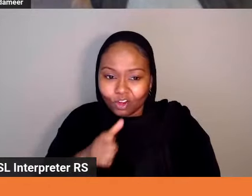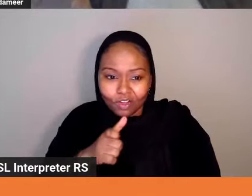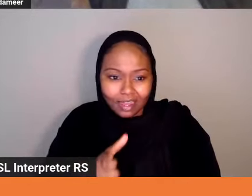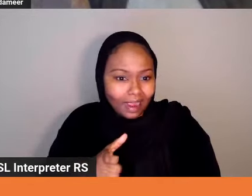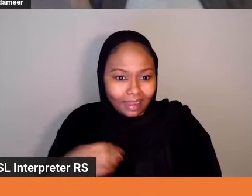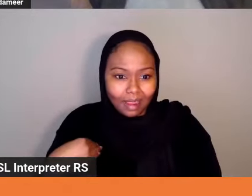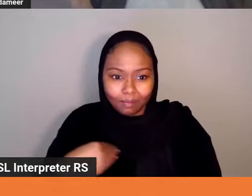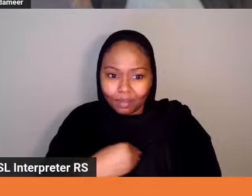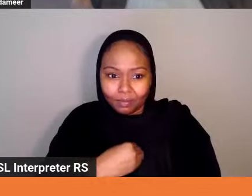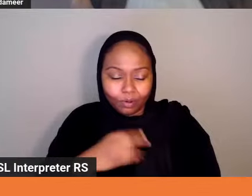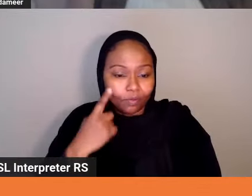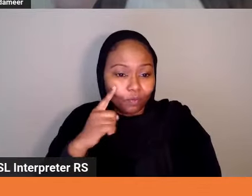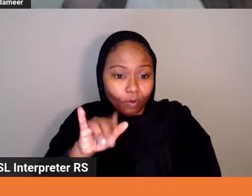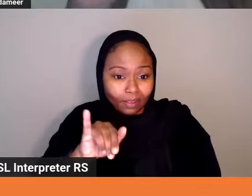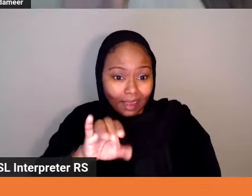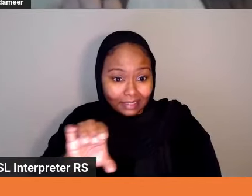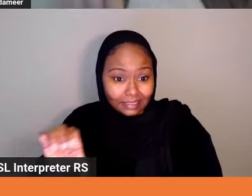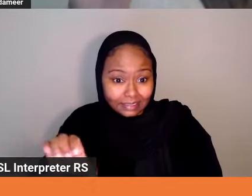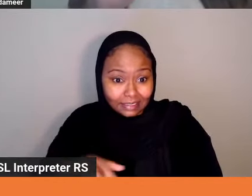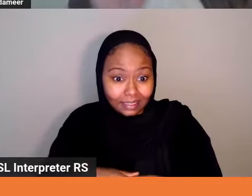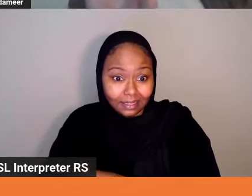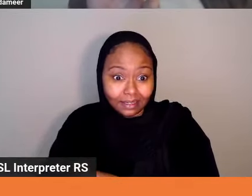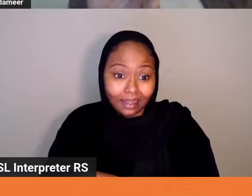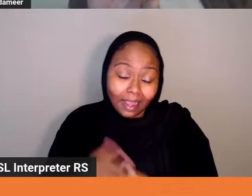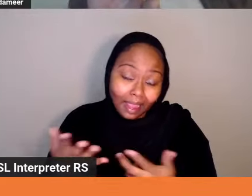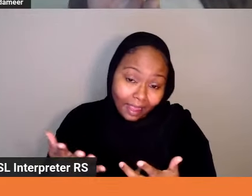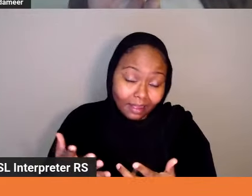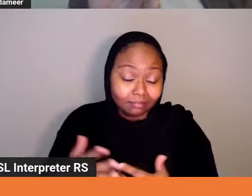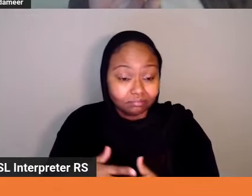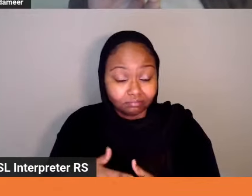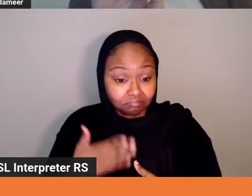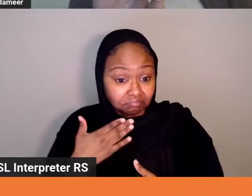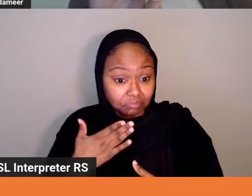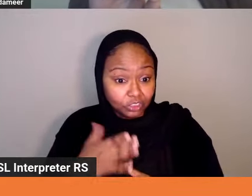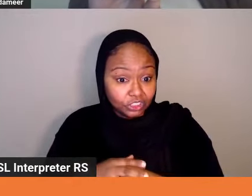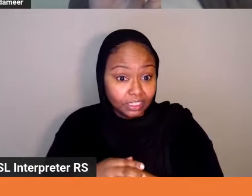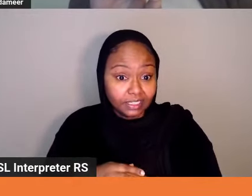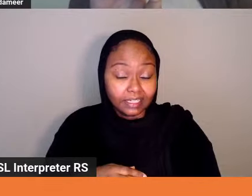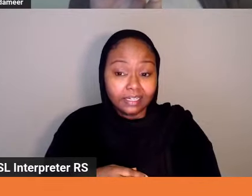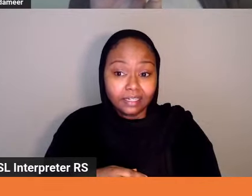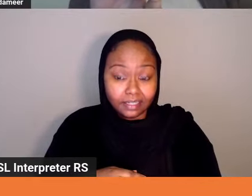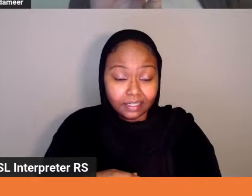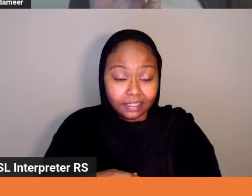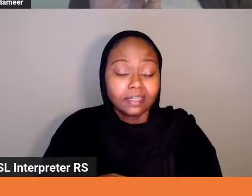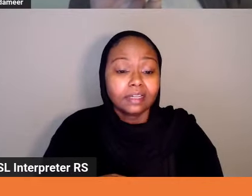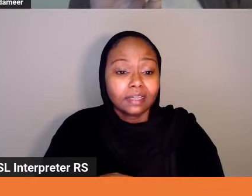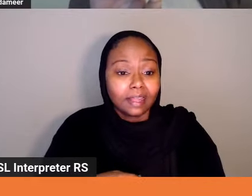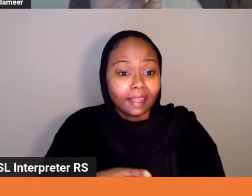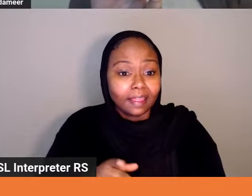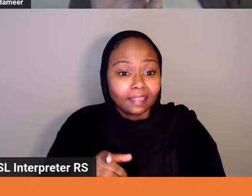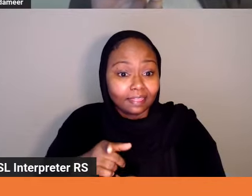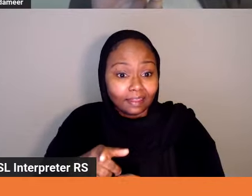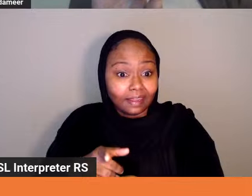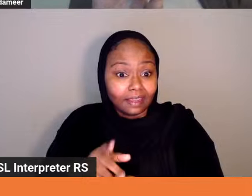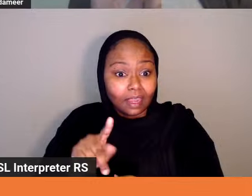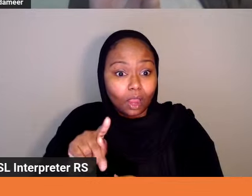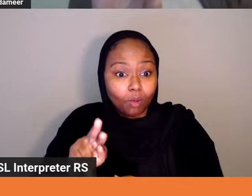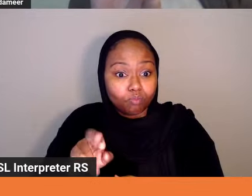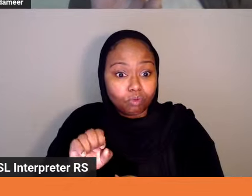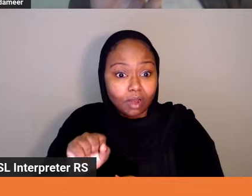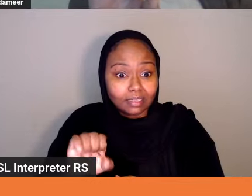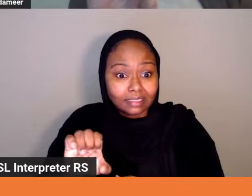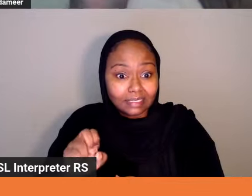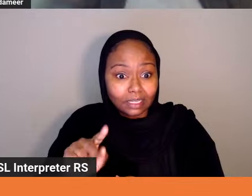ICC. Mm-hmm. And unfortunately, the prosecutor in the ICC didn't include